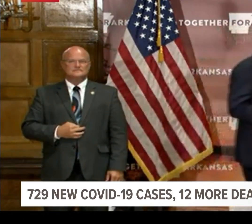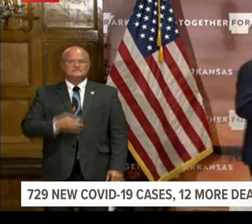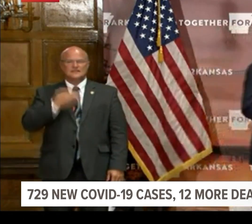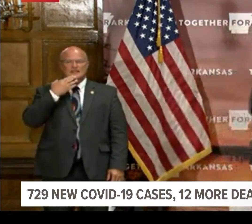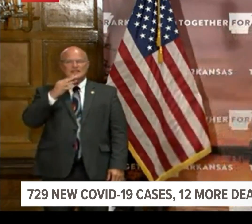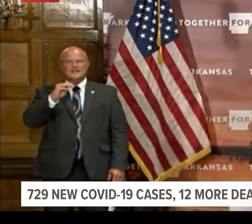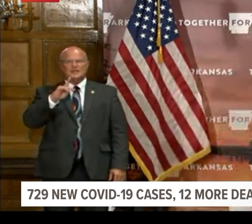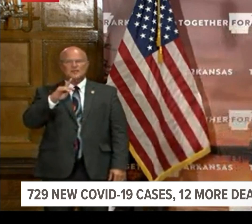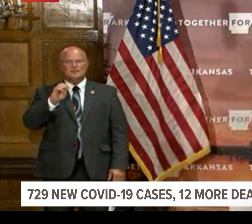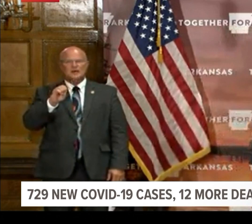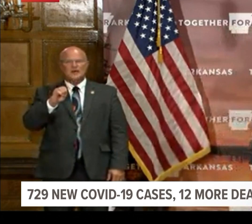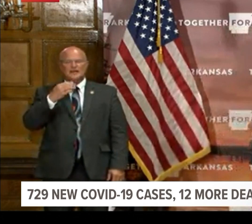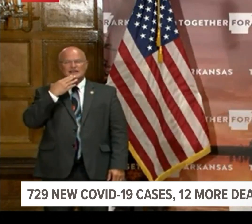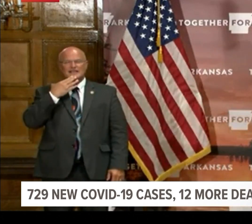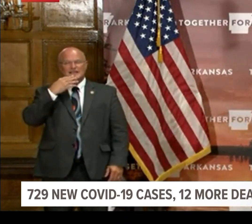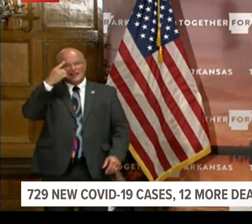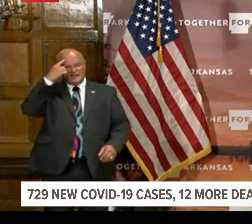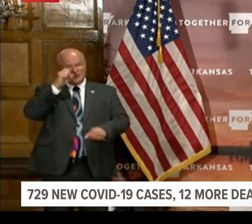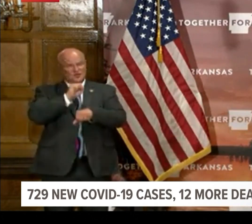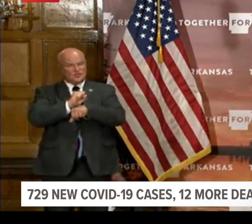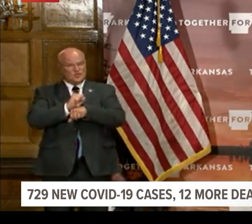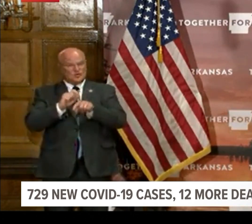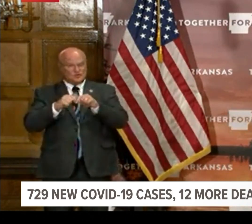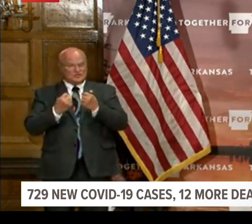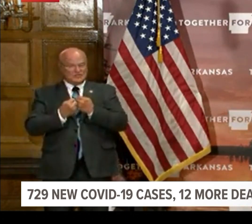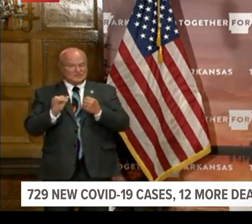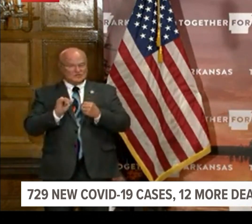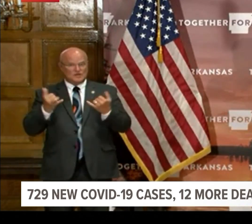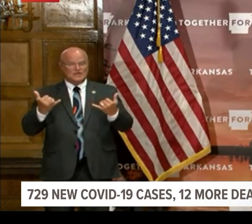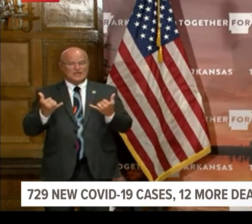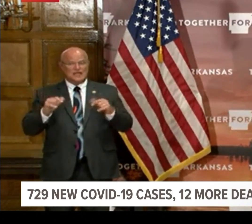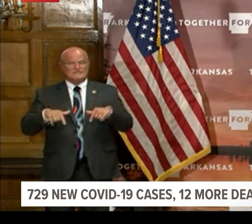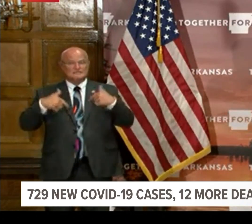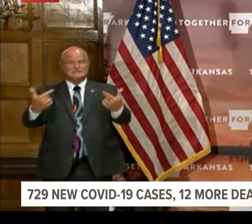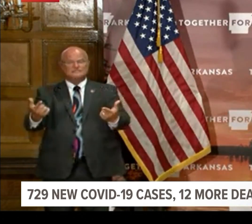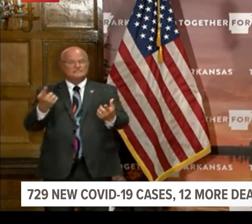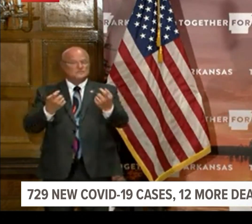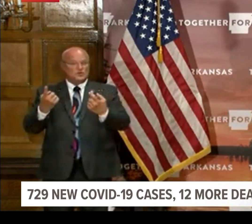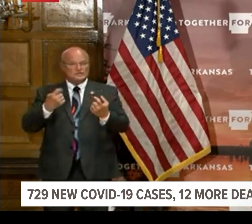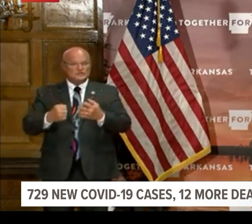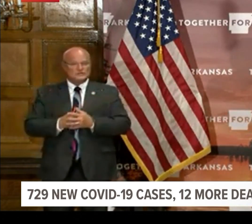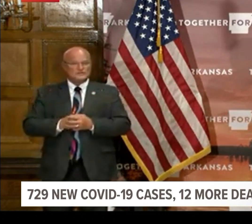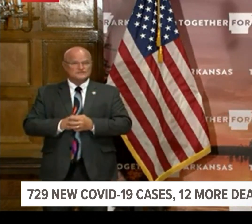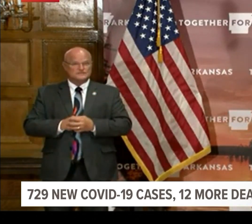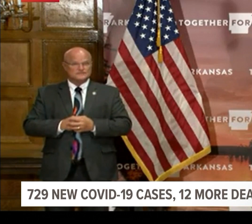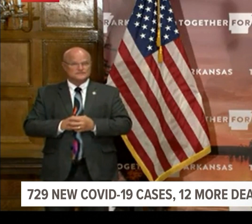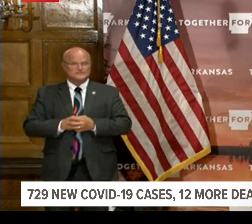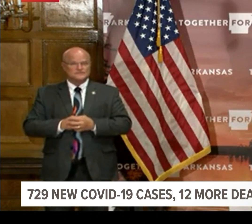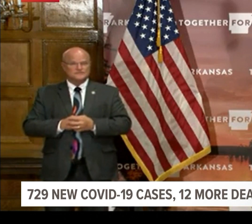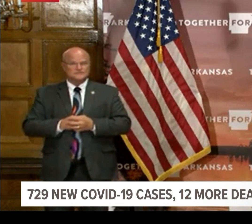Thank you, Mike, and thanks for the work of your team as well. With that, we'll take any questions.